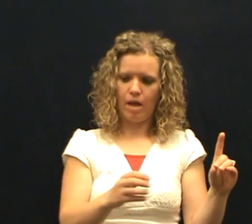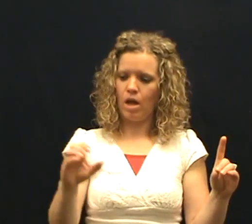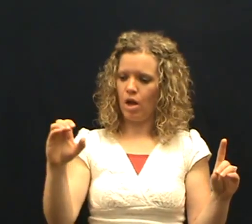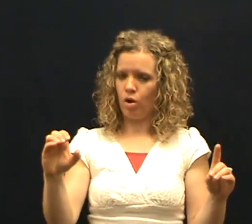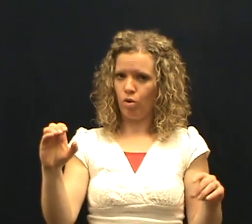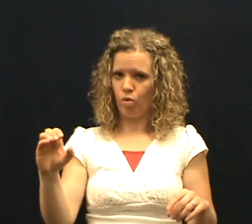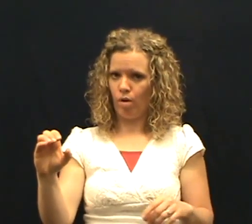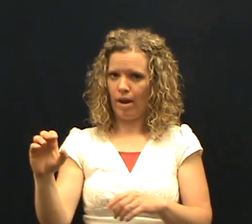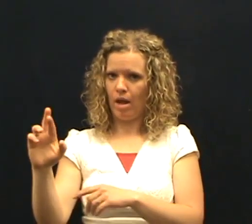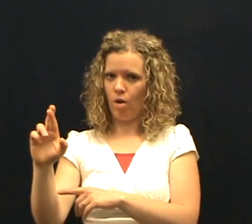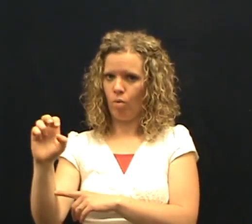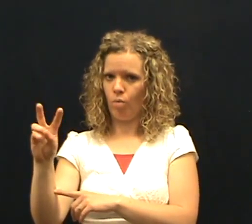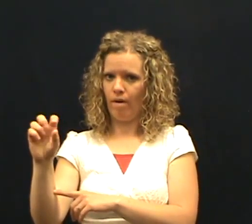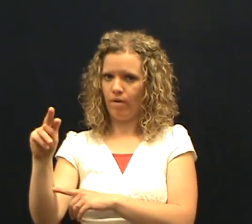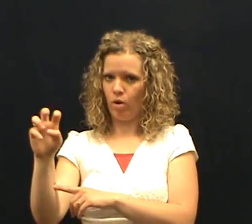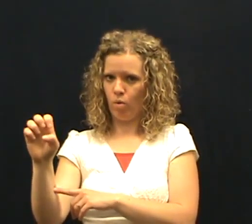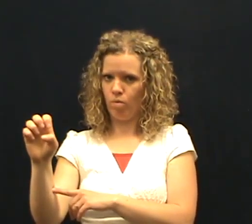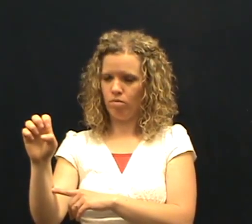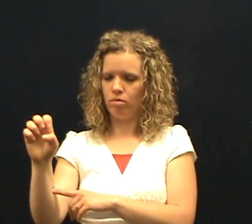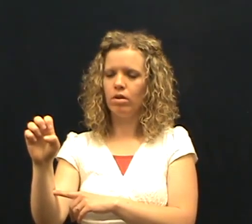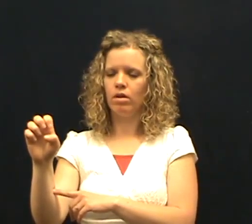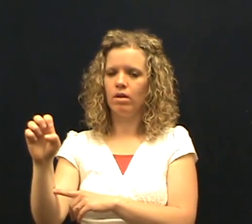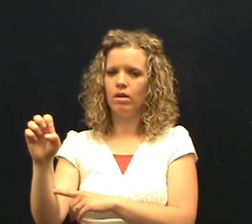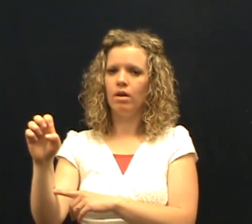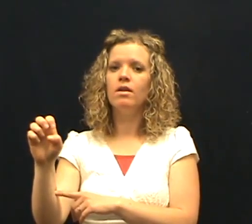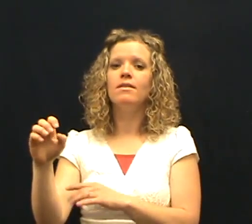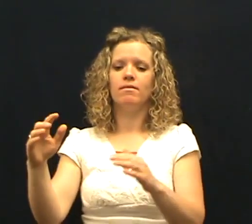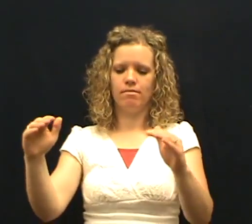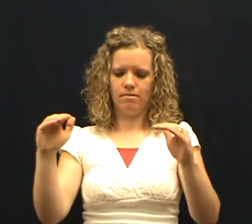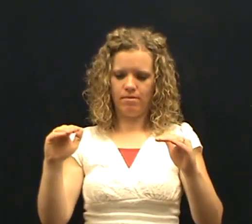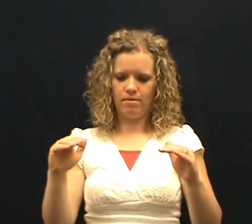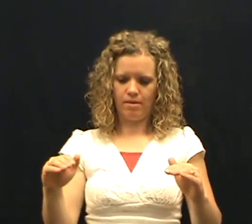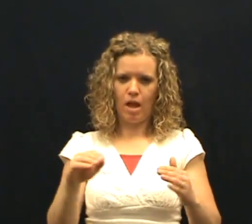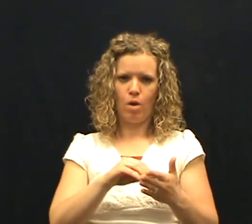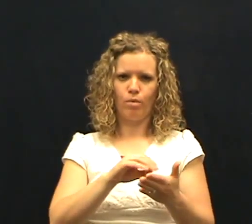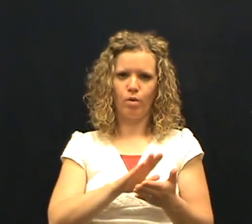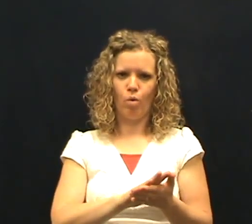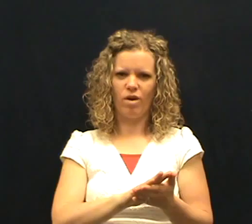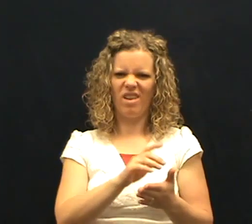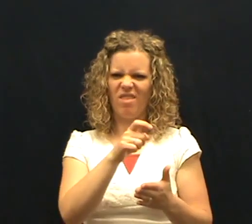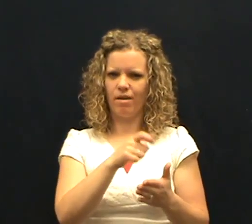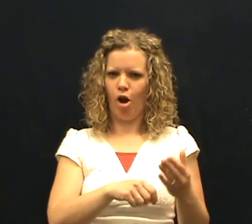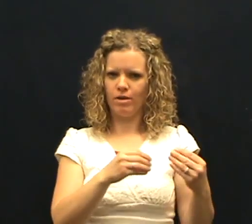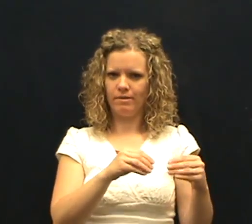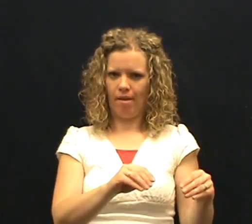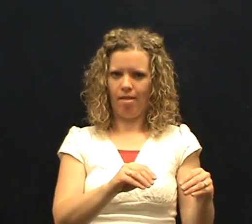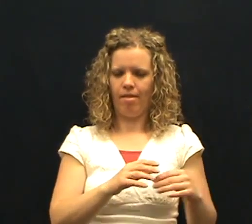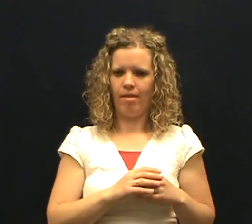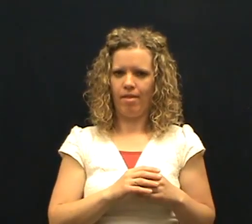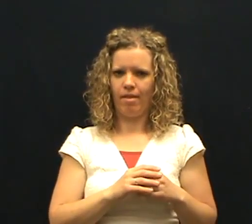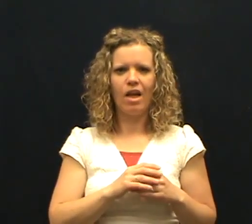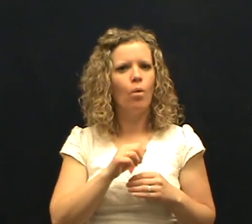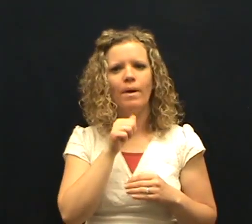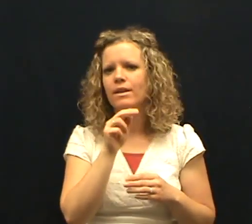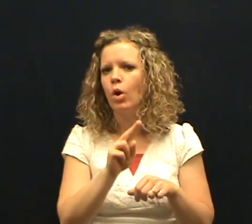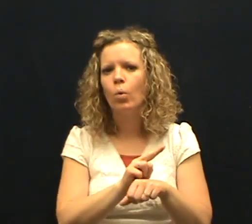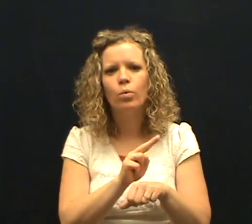the amount of sale. And then we record the cost of the sale. Now, we don't use the selling price for the cost of the